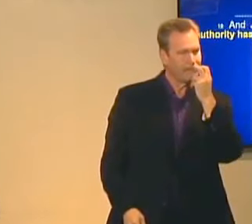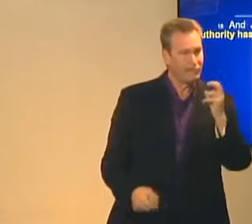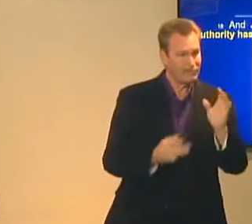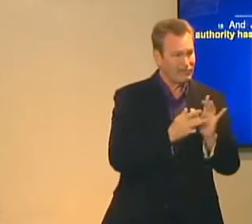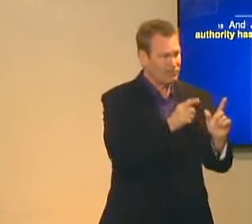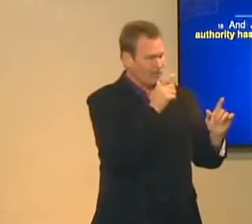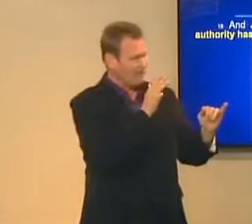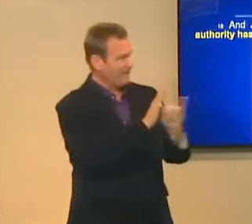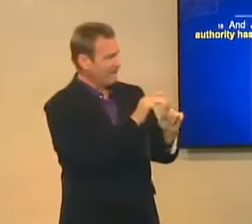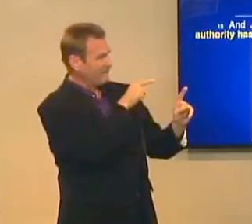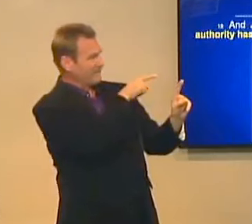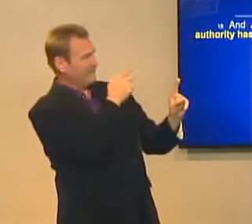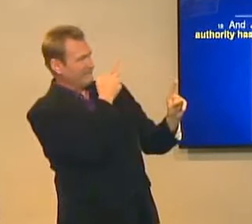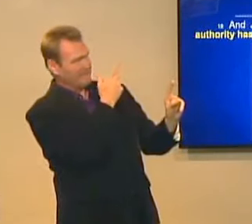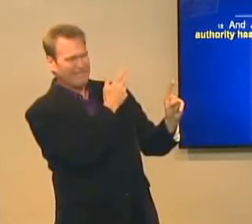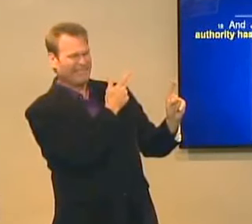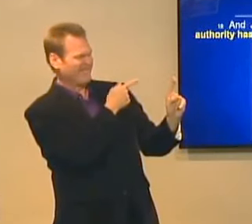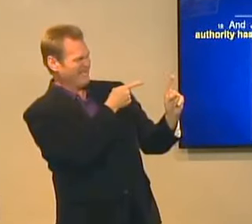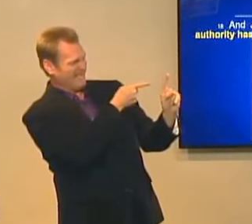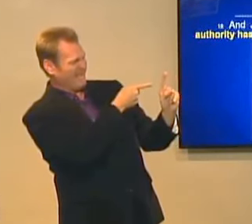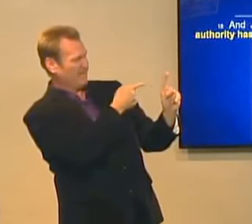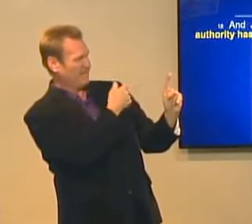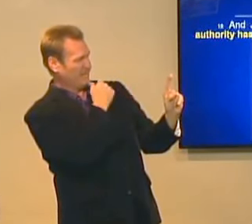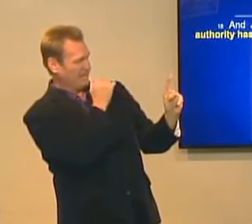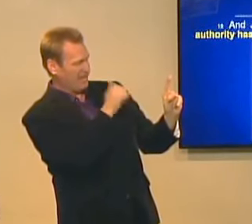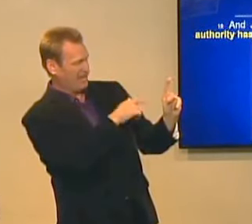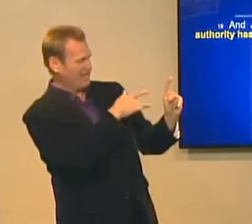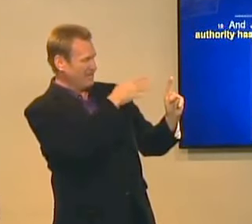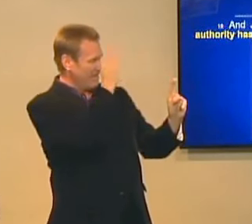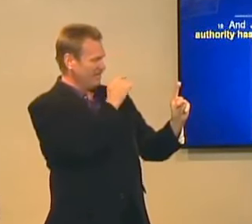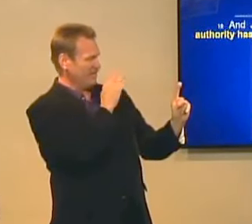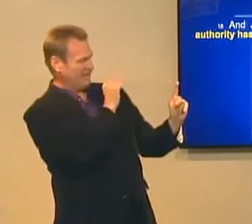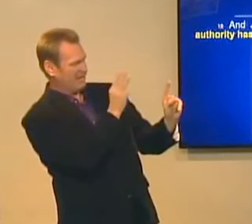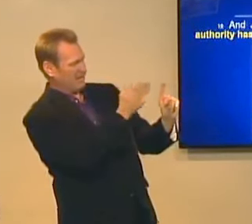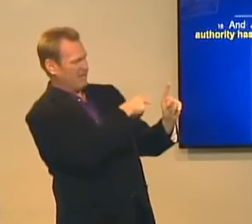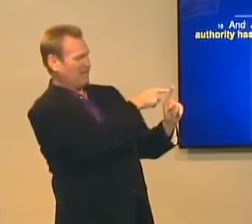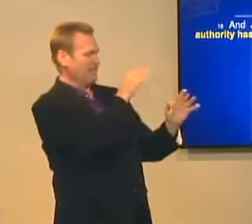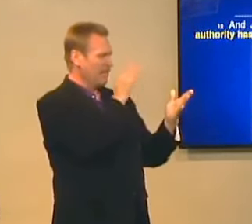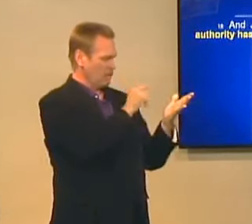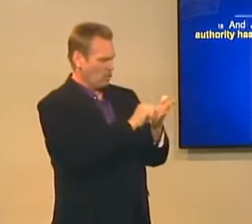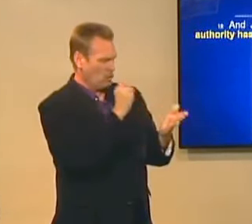And we need to discuss with those who are skeptics. Those who do not believe Jesus Christ could be God.